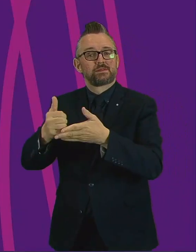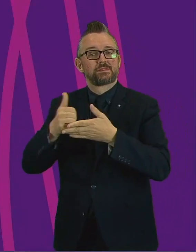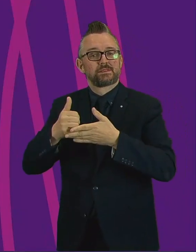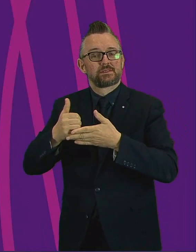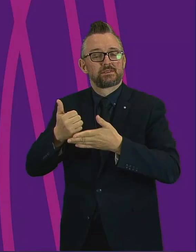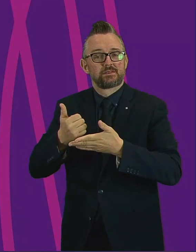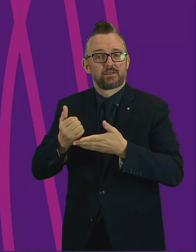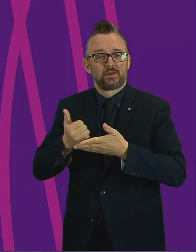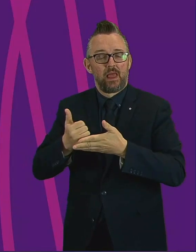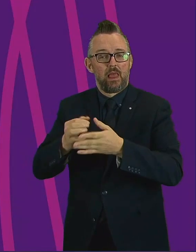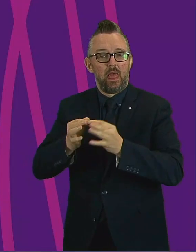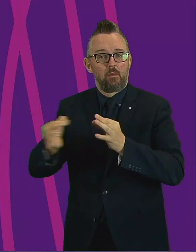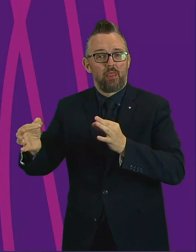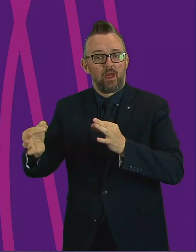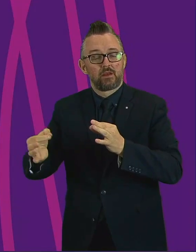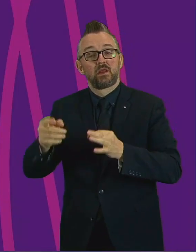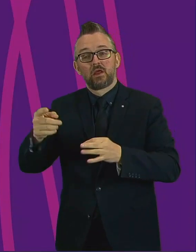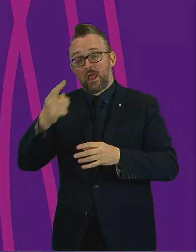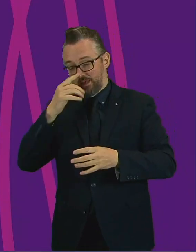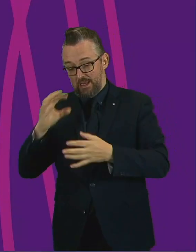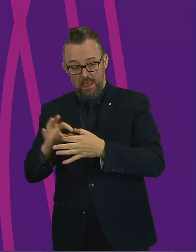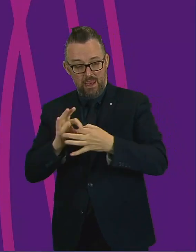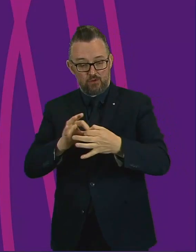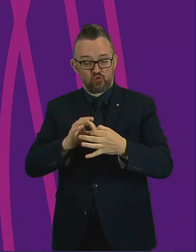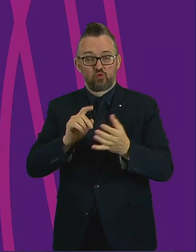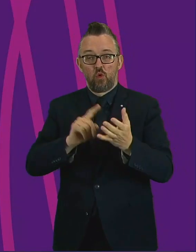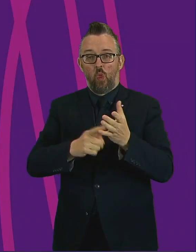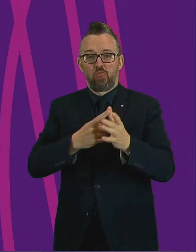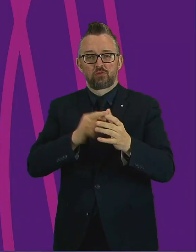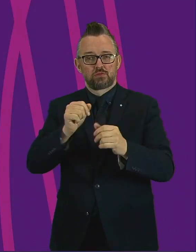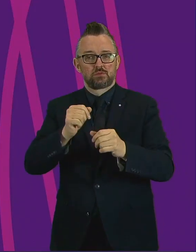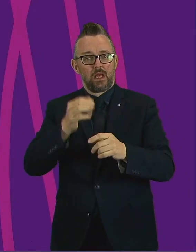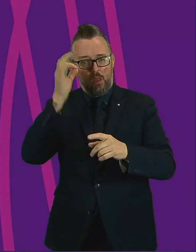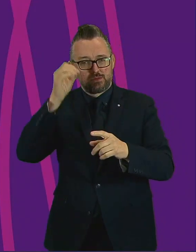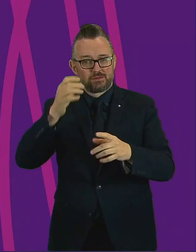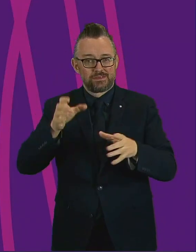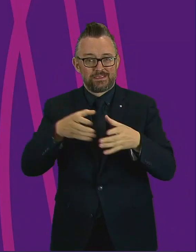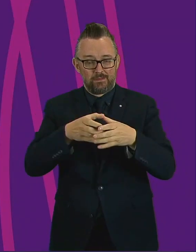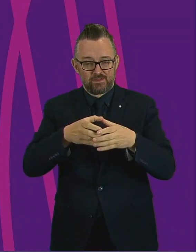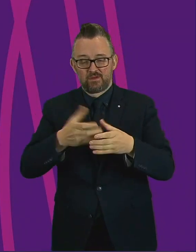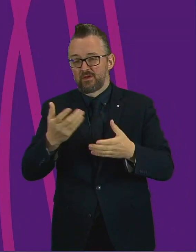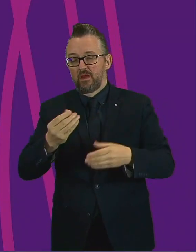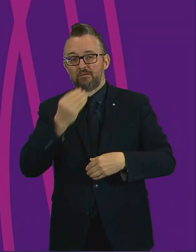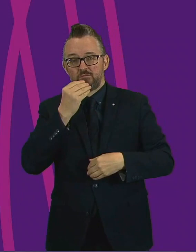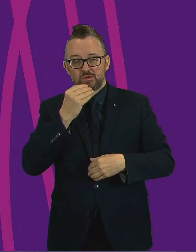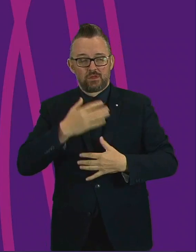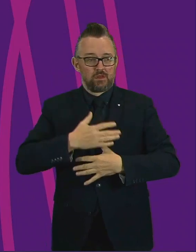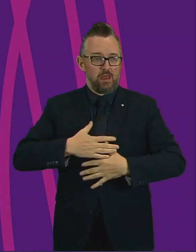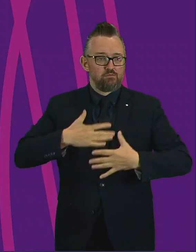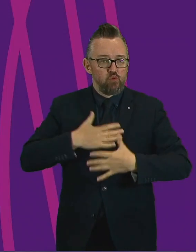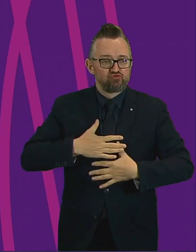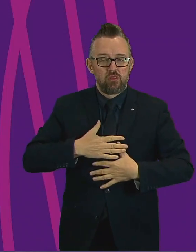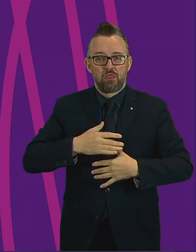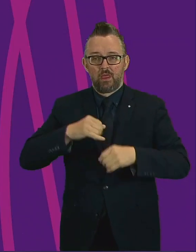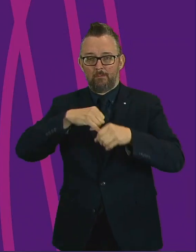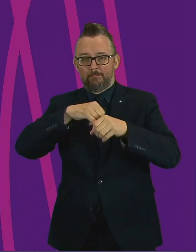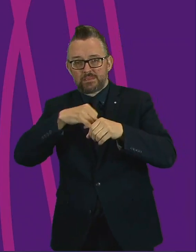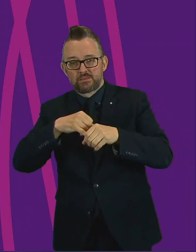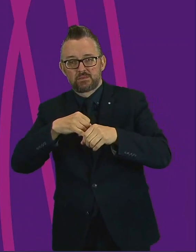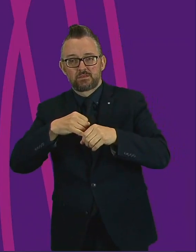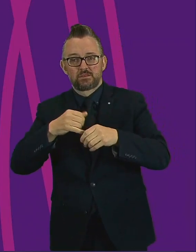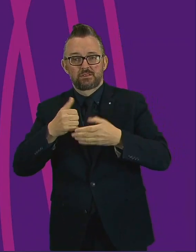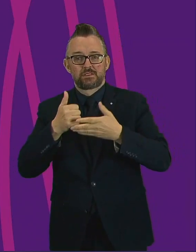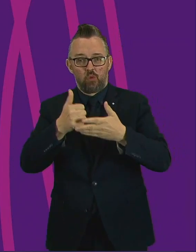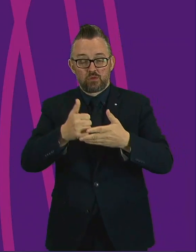helpline links to local authority teams who will provide access to essential food and medicine, emotional and social support. Financial